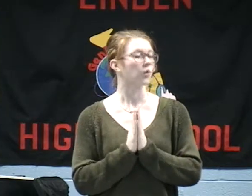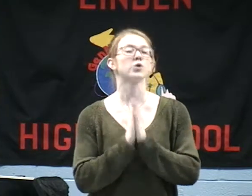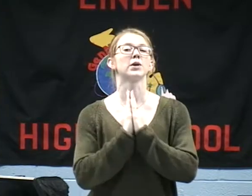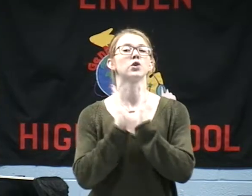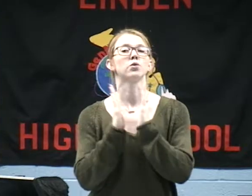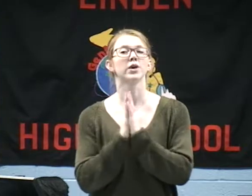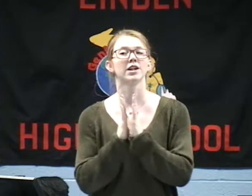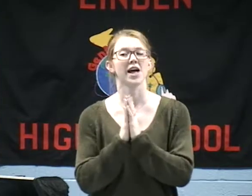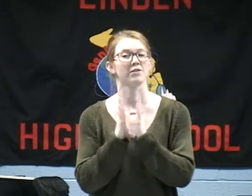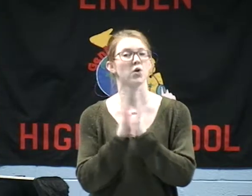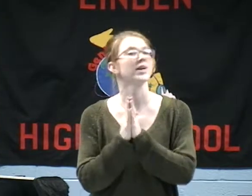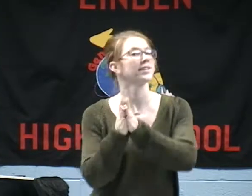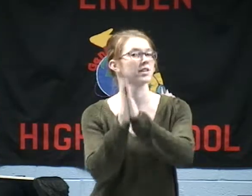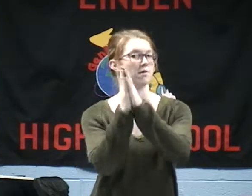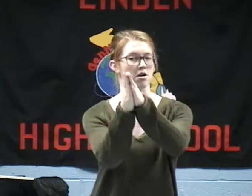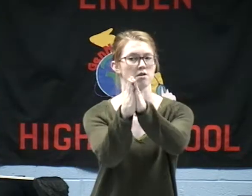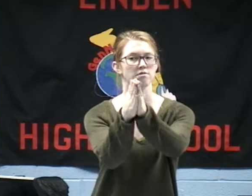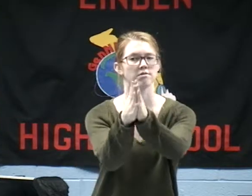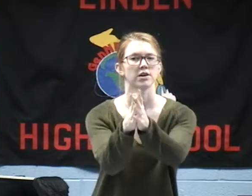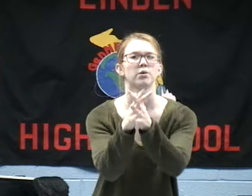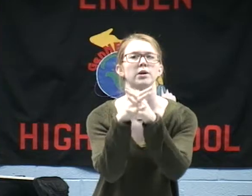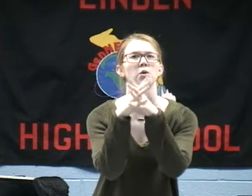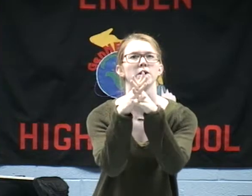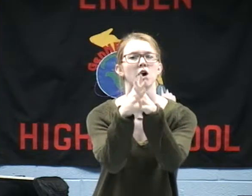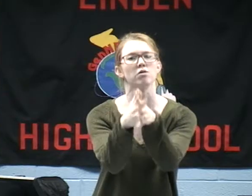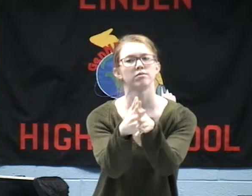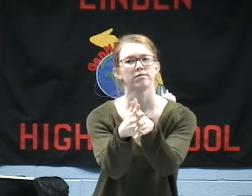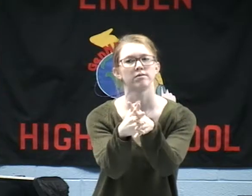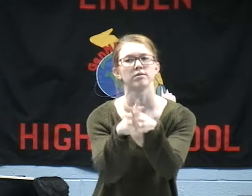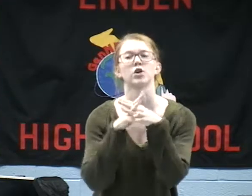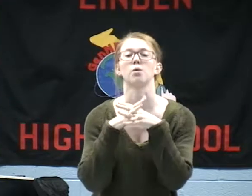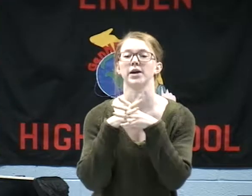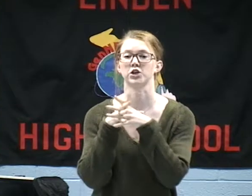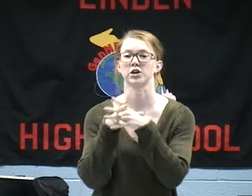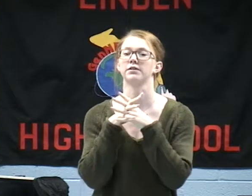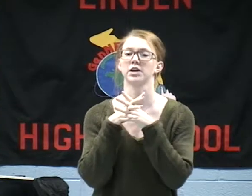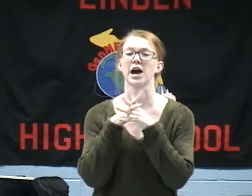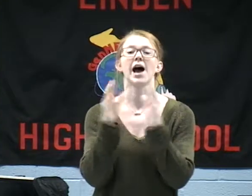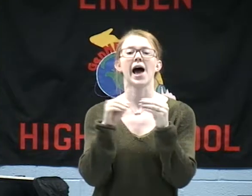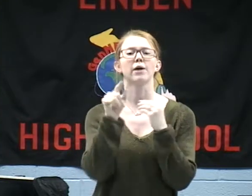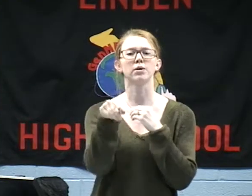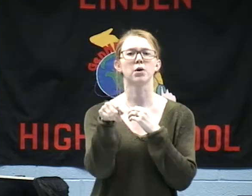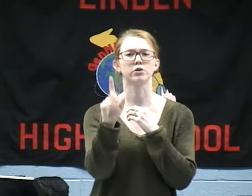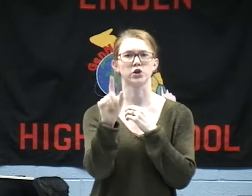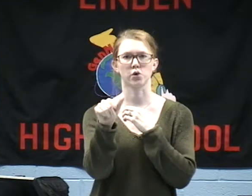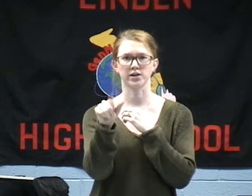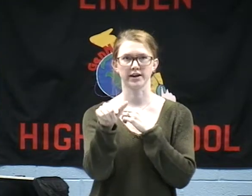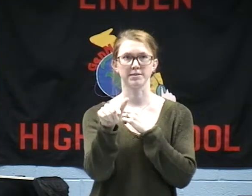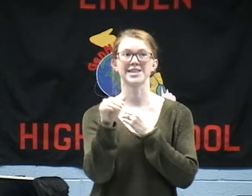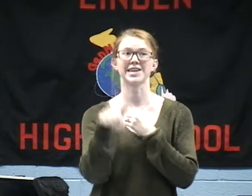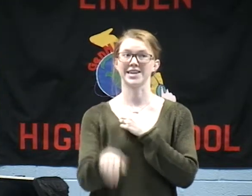But you will have a quiz tomorrow. It will be open note. So make sure if you're going to, I will post your assignment